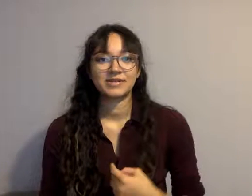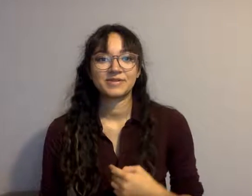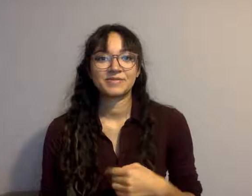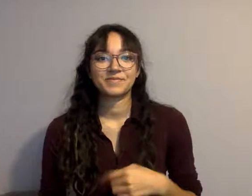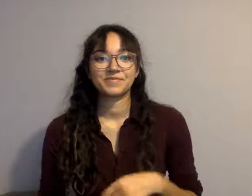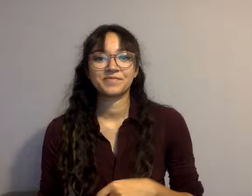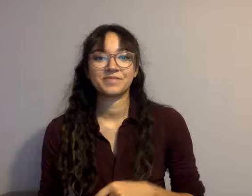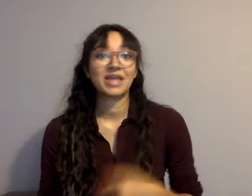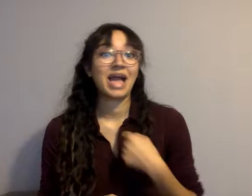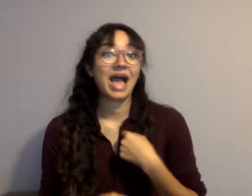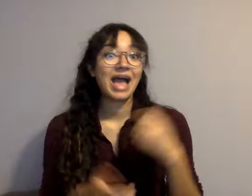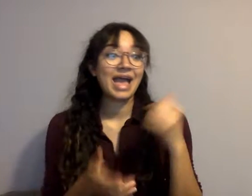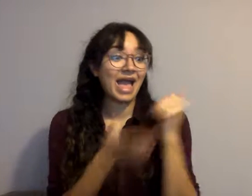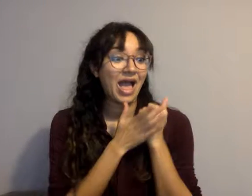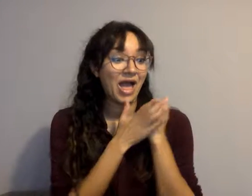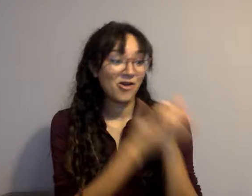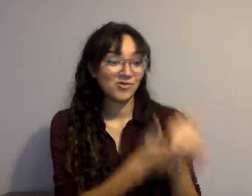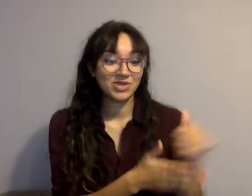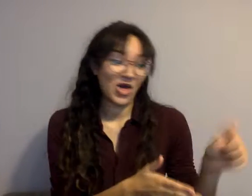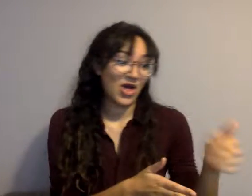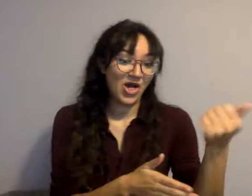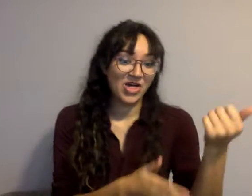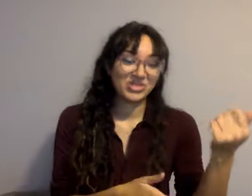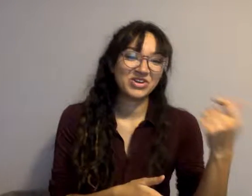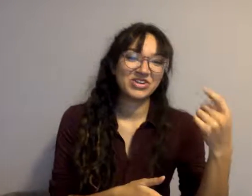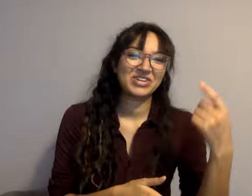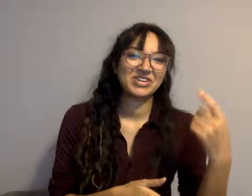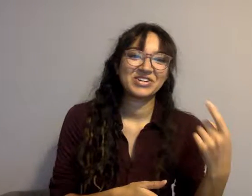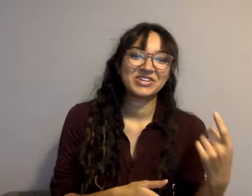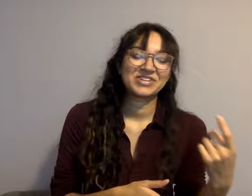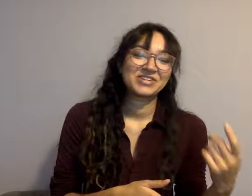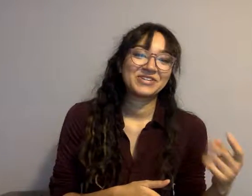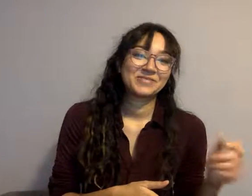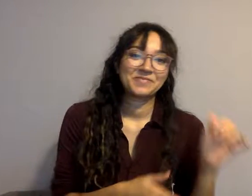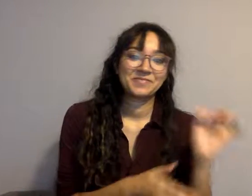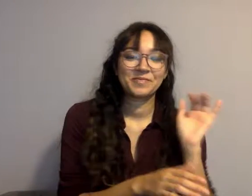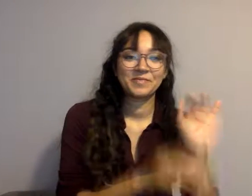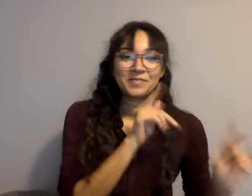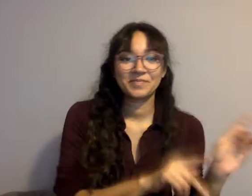kids' homework. I got A's in all of my classes, A's in all of their classes.